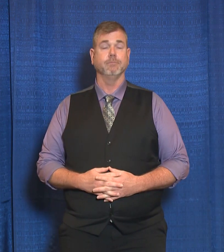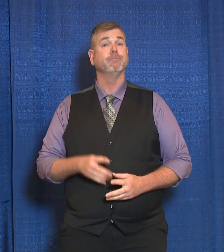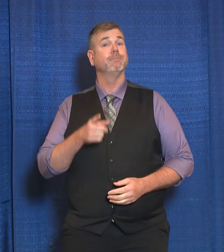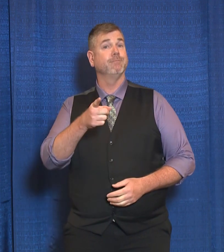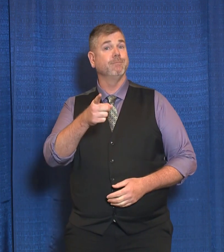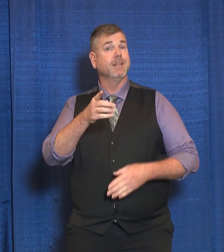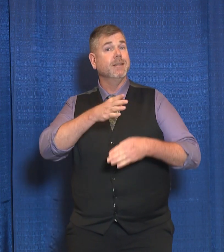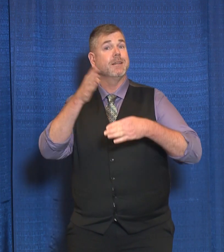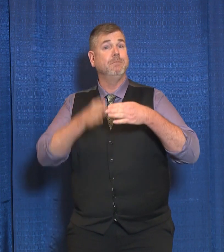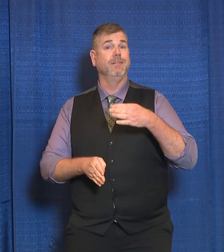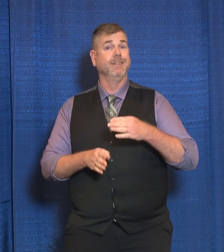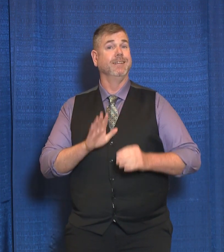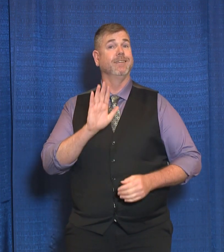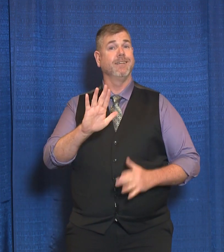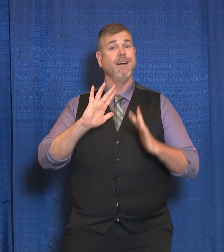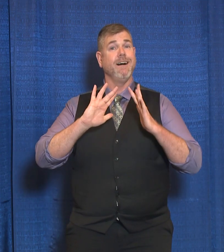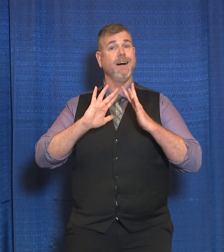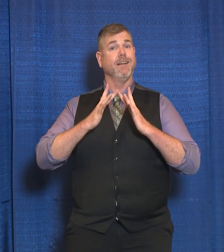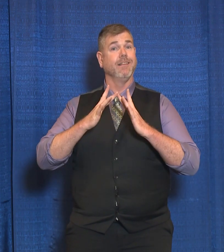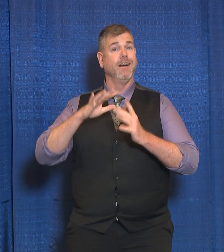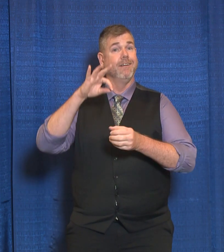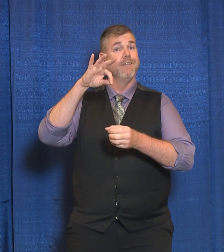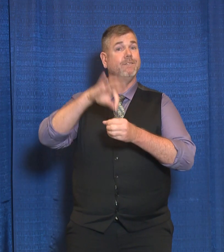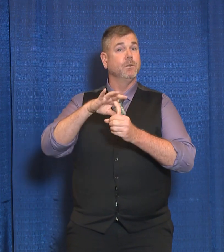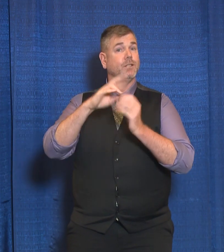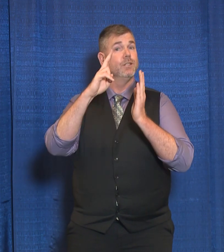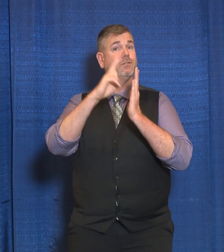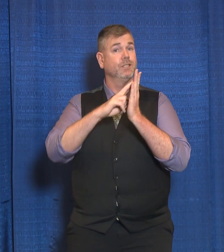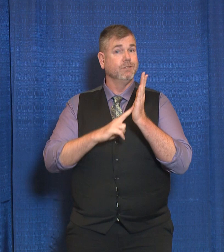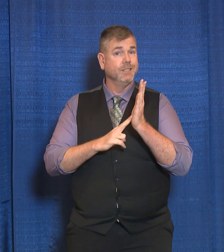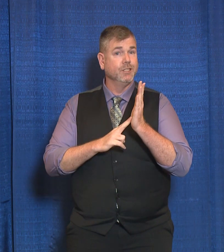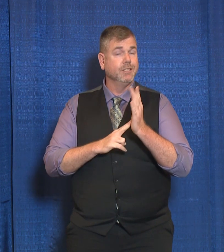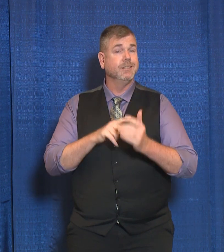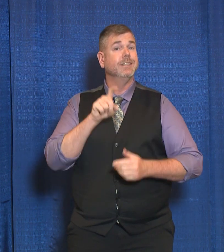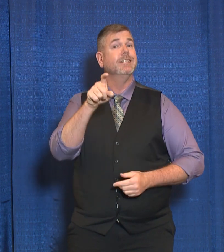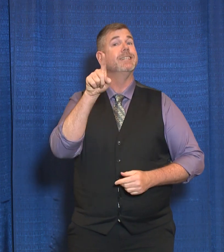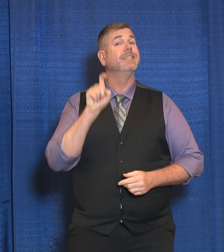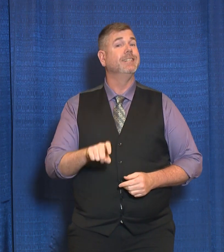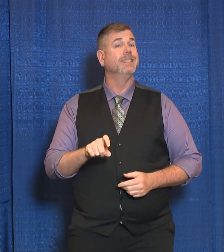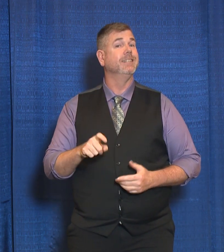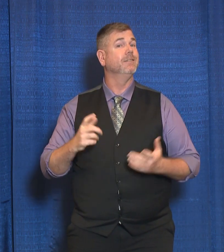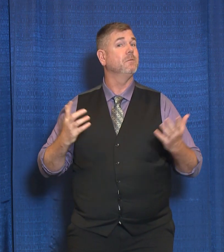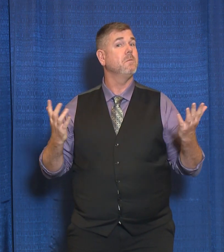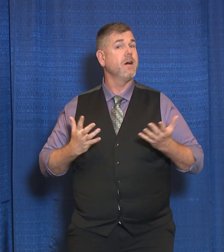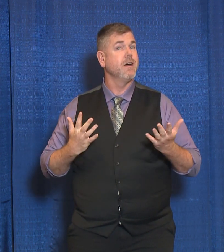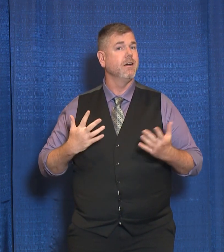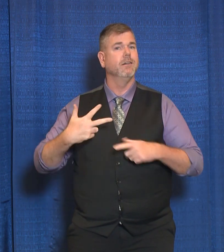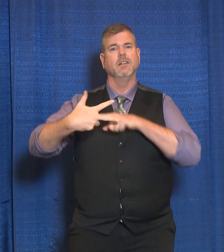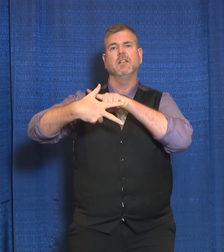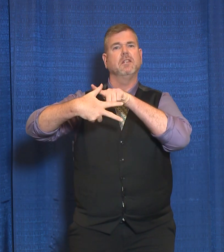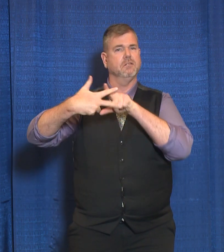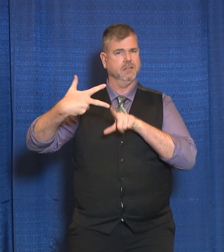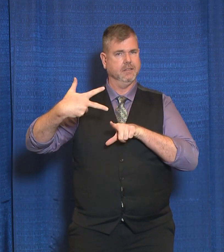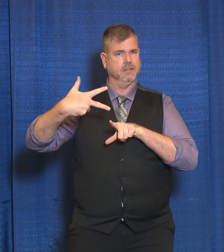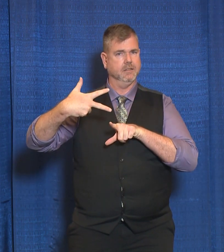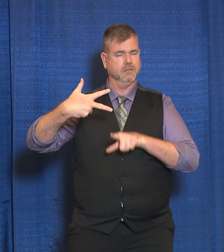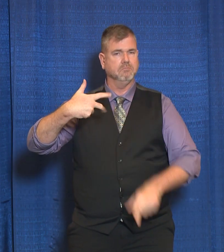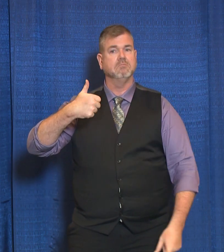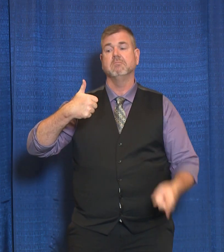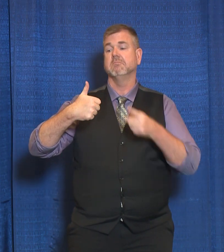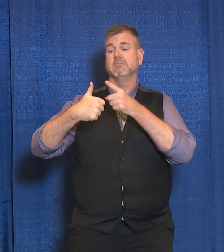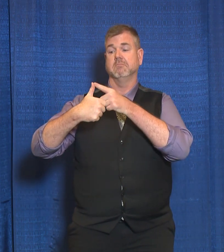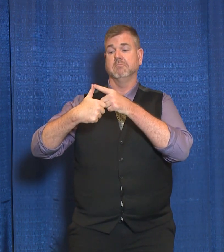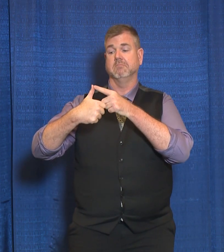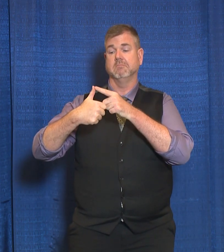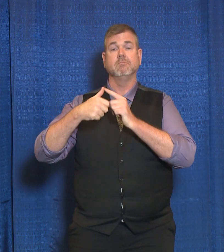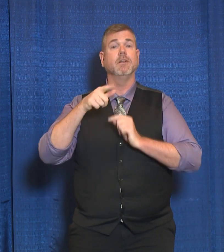To complete your online voter registration, you will need to provide your date of birth, California driver's license or identification card